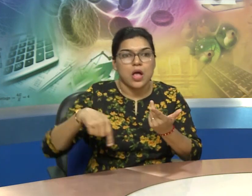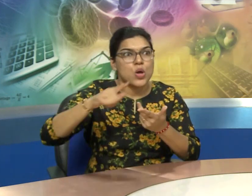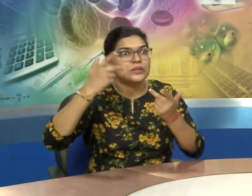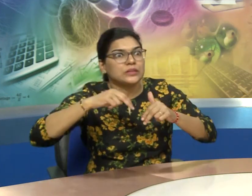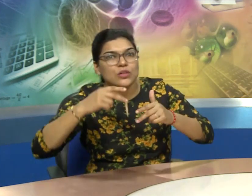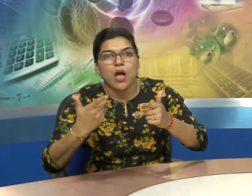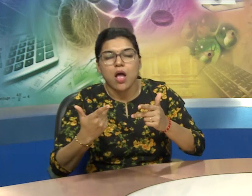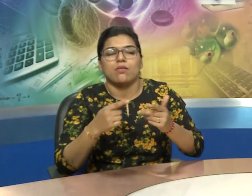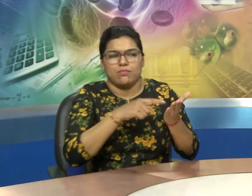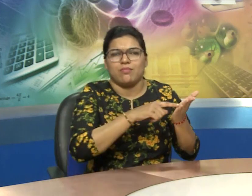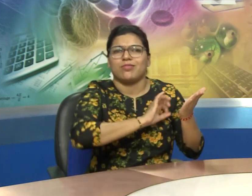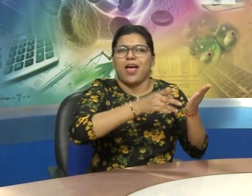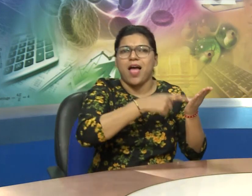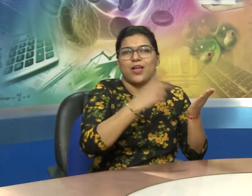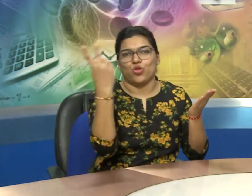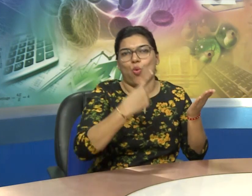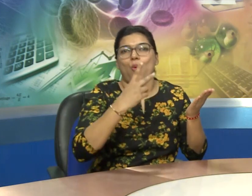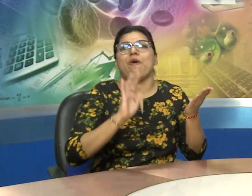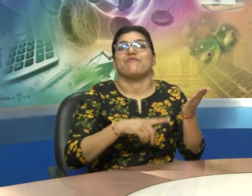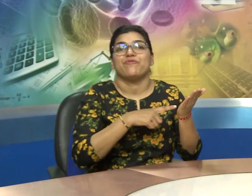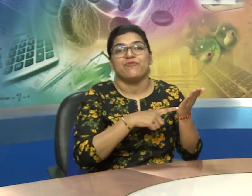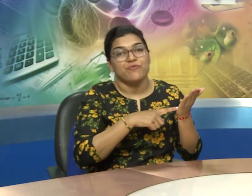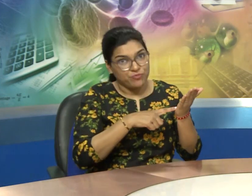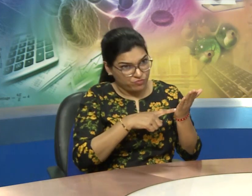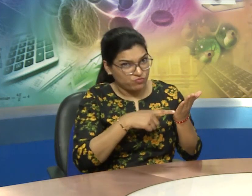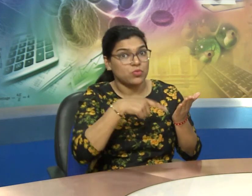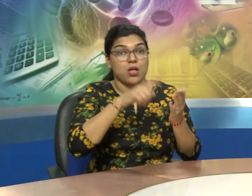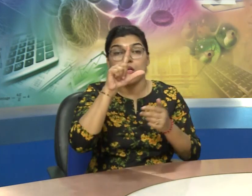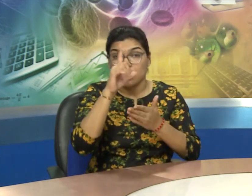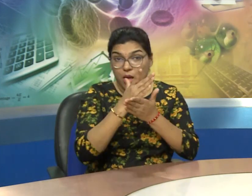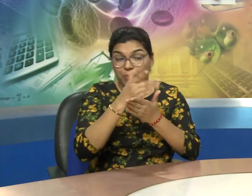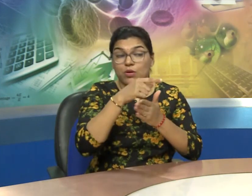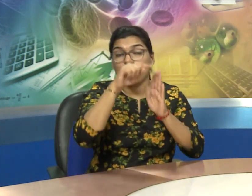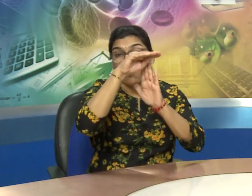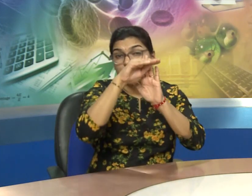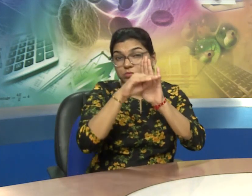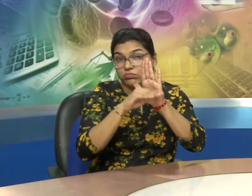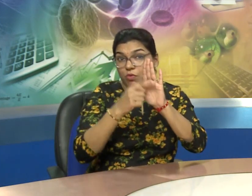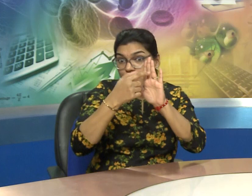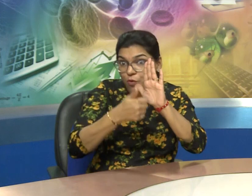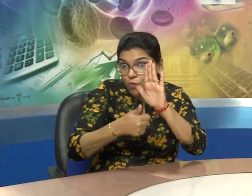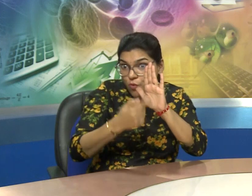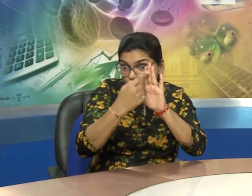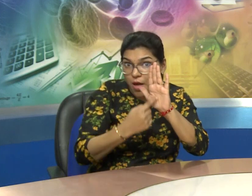printed copy, which is kept as a reservoir, or you can say the master copy.